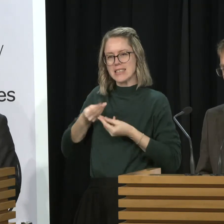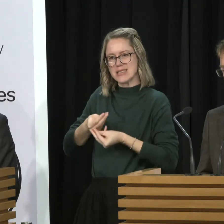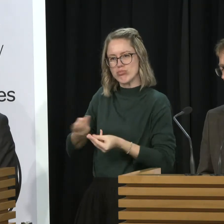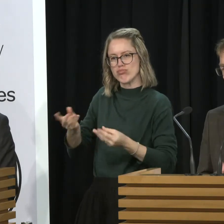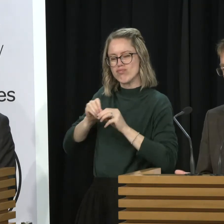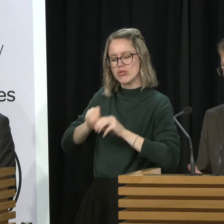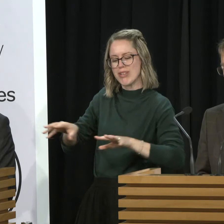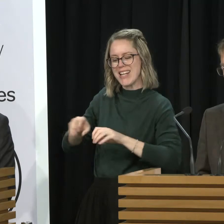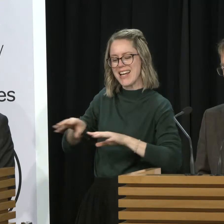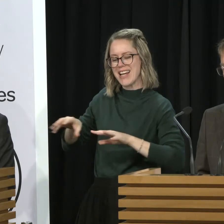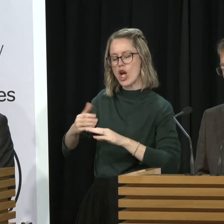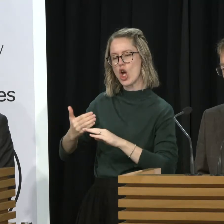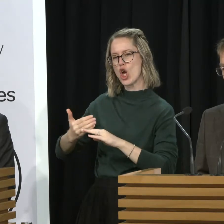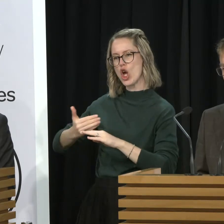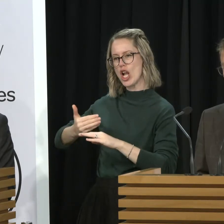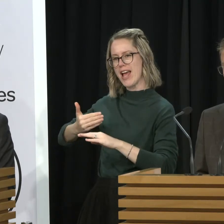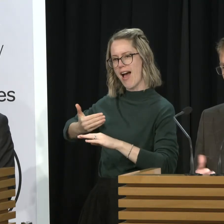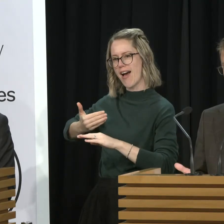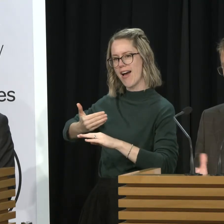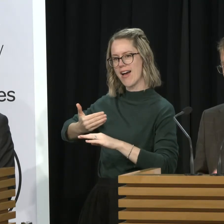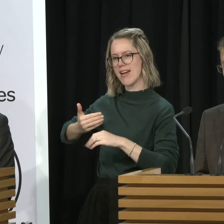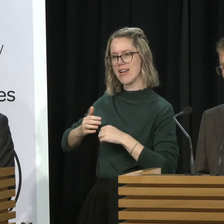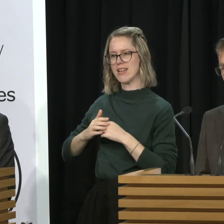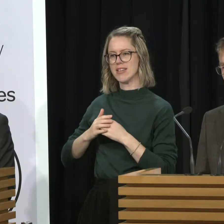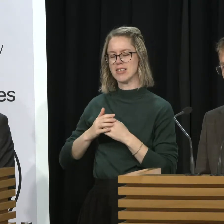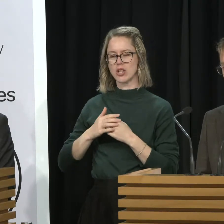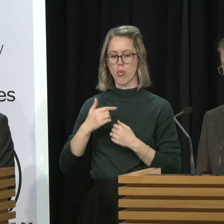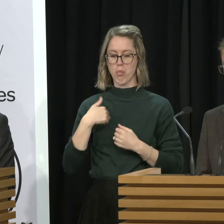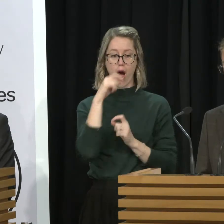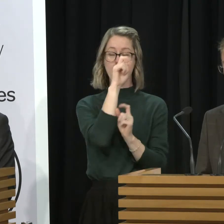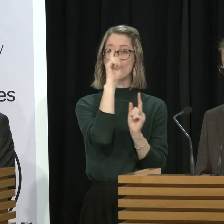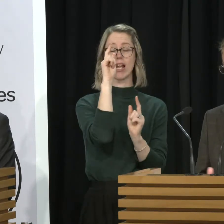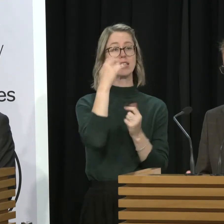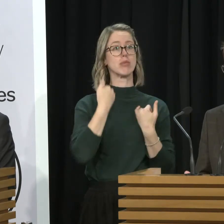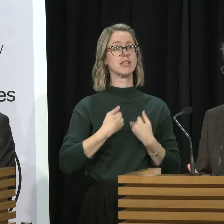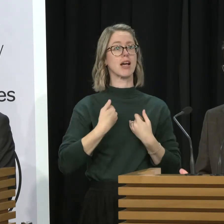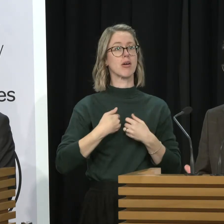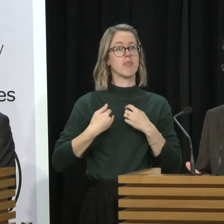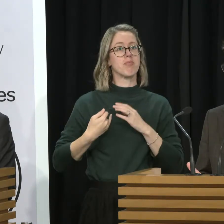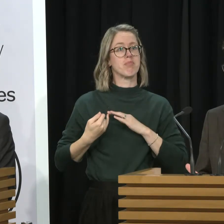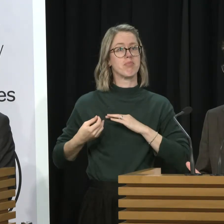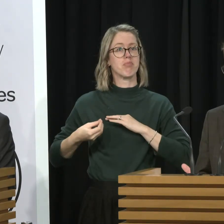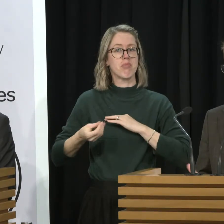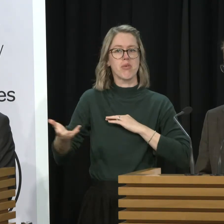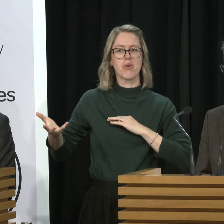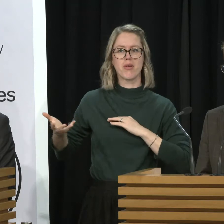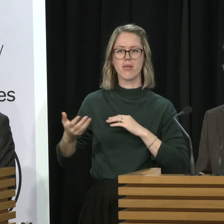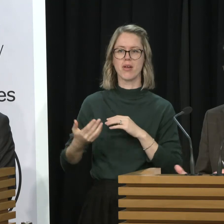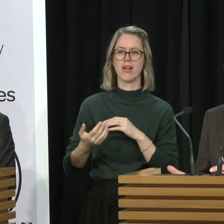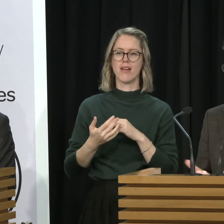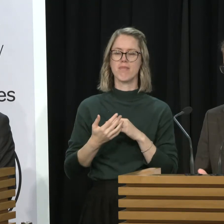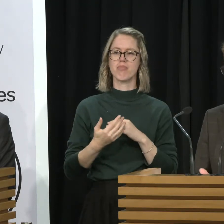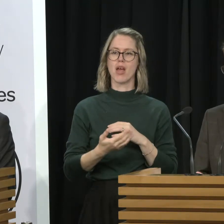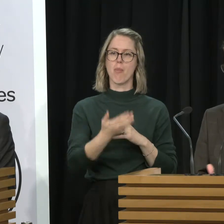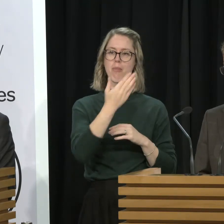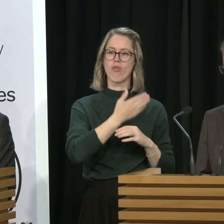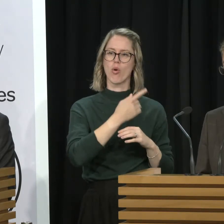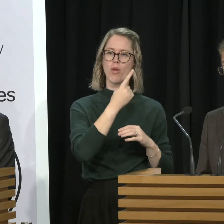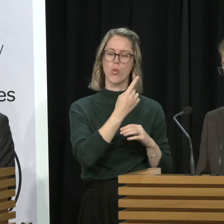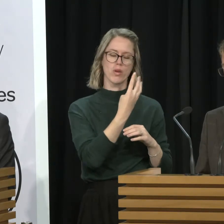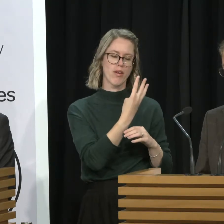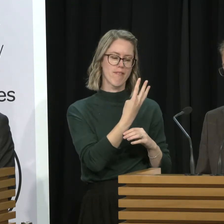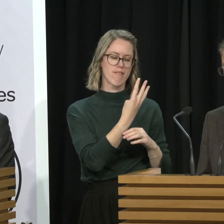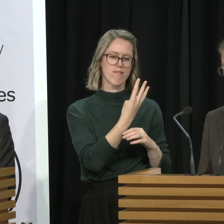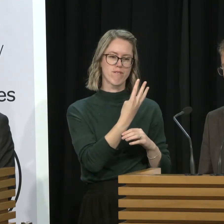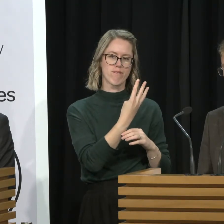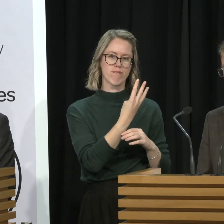were previously. Previously, the sort of average incubation period was thought to be around 4 to 5 days. It now seems to be a couple of